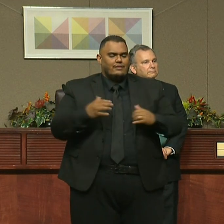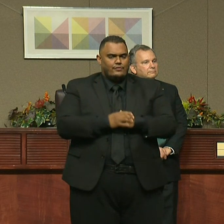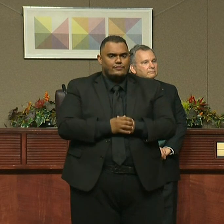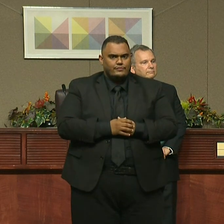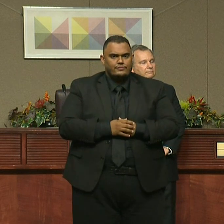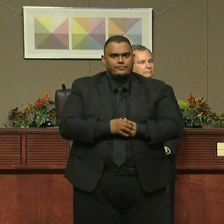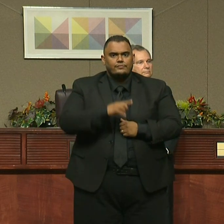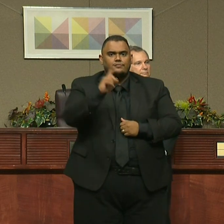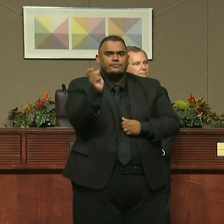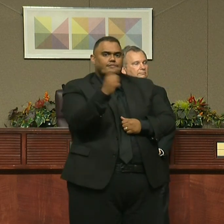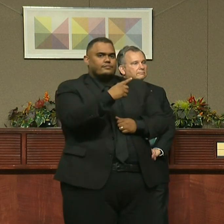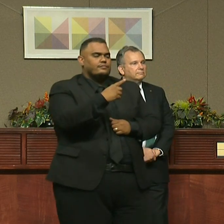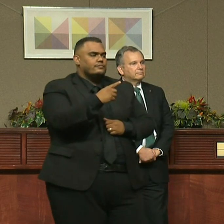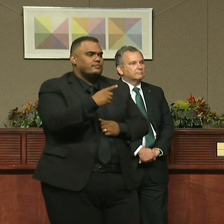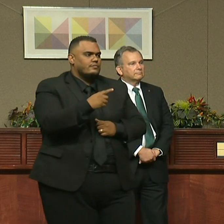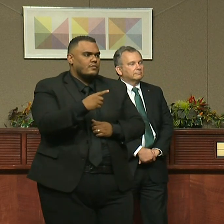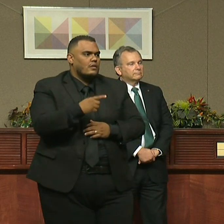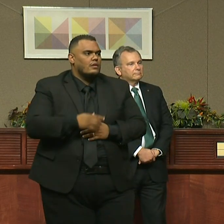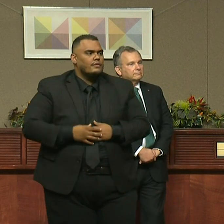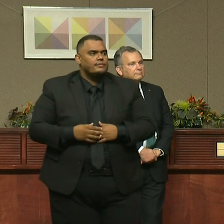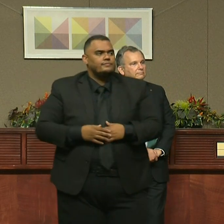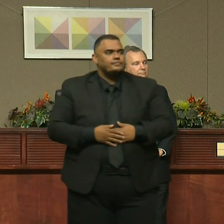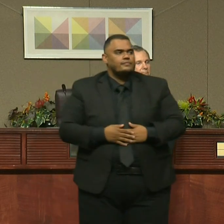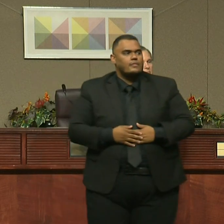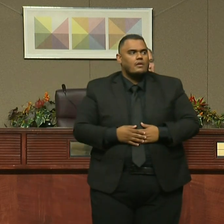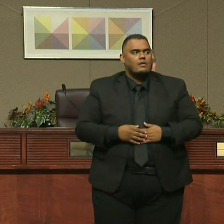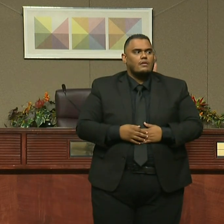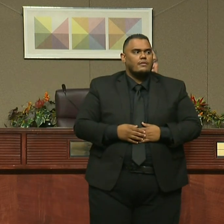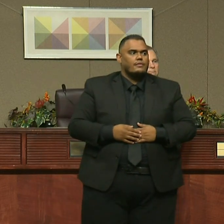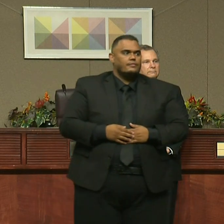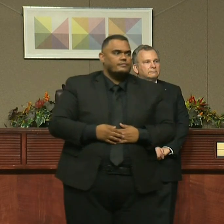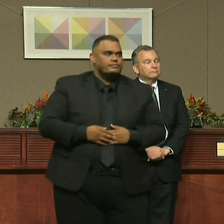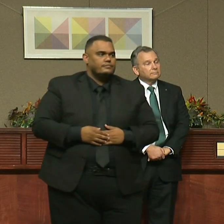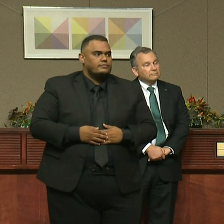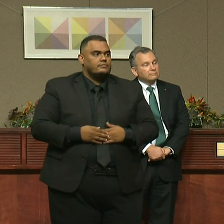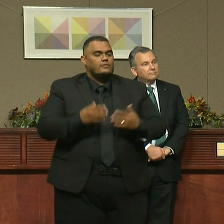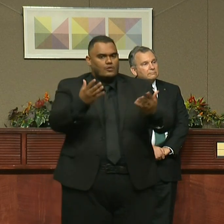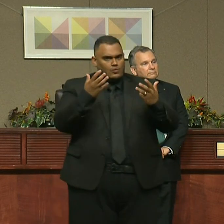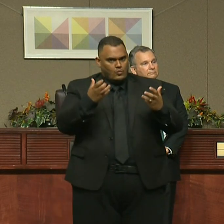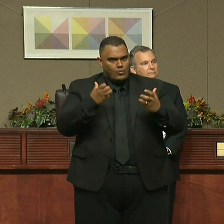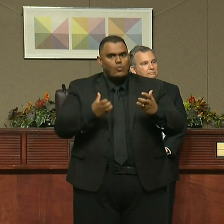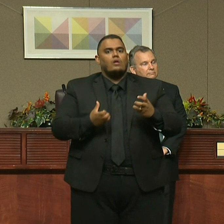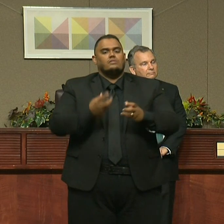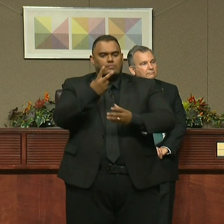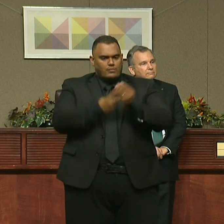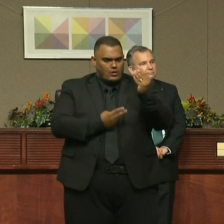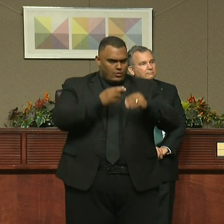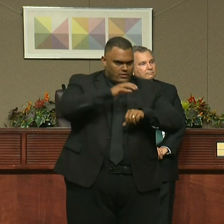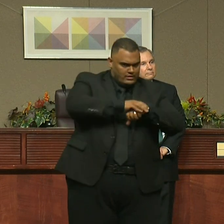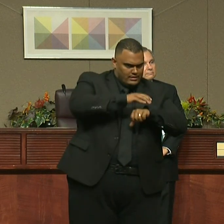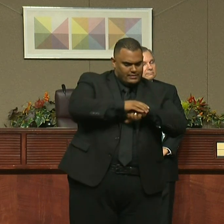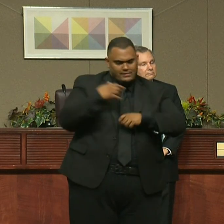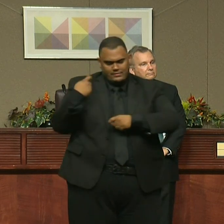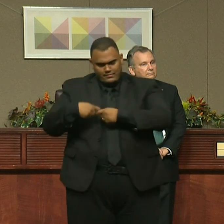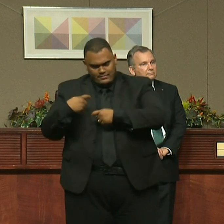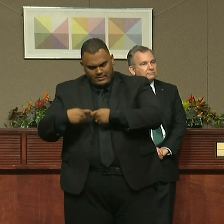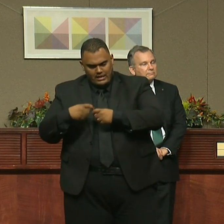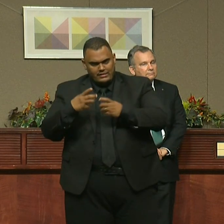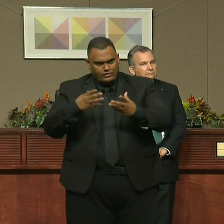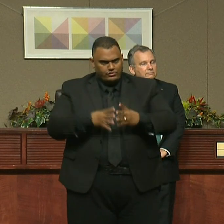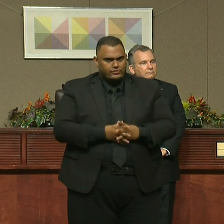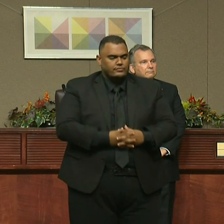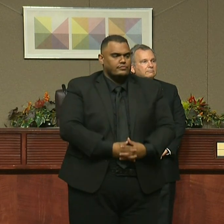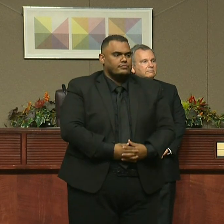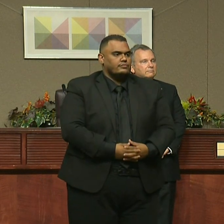you as well, from Jennifer Marcial from the El Sentinel, and she would like this translated in Spanish as well. Dr.